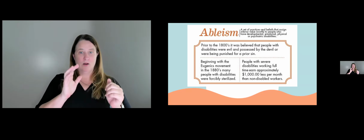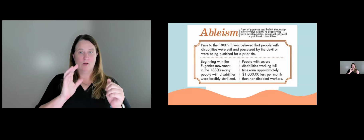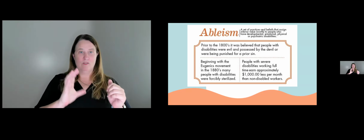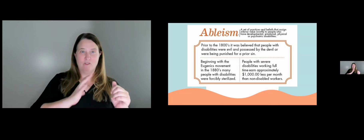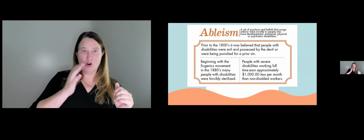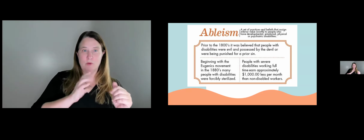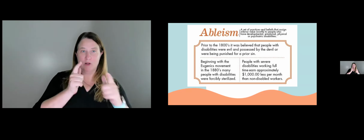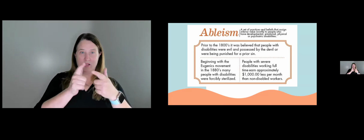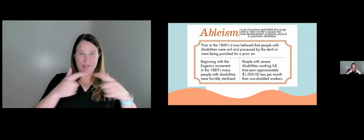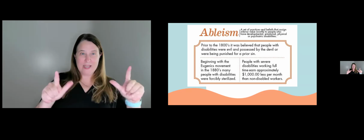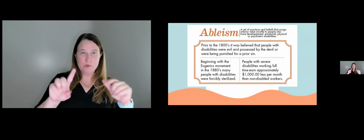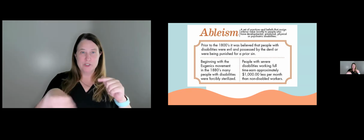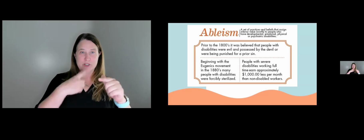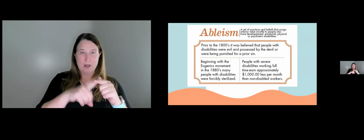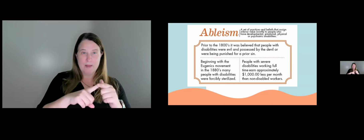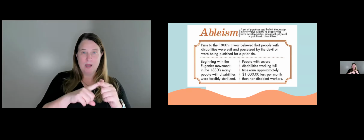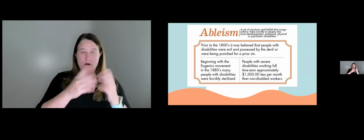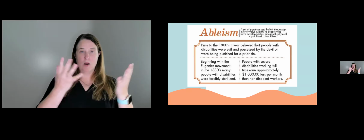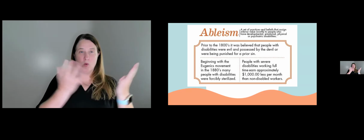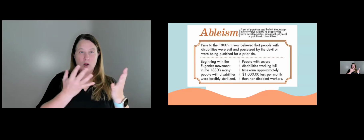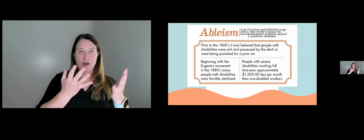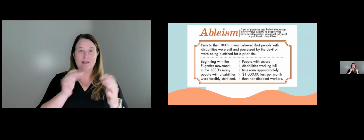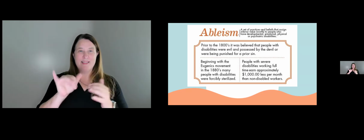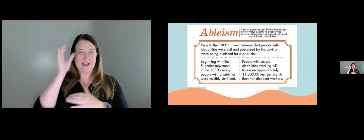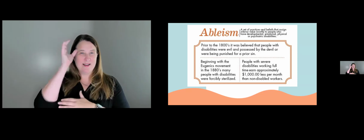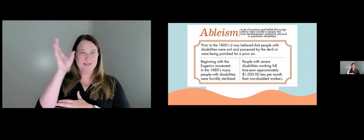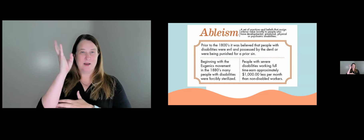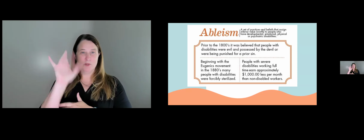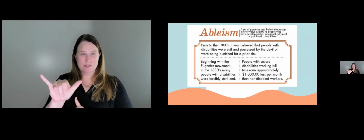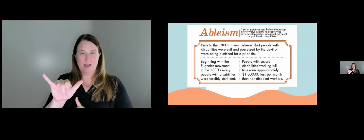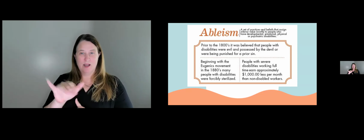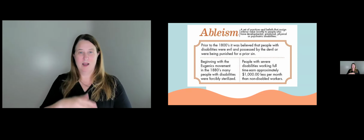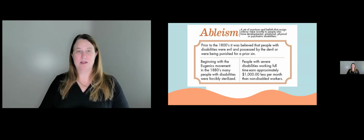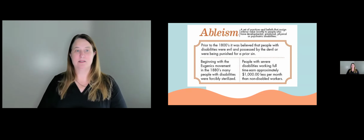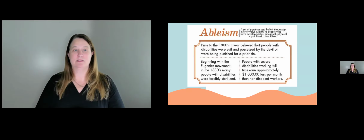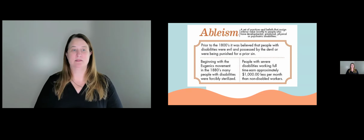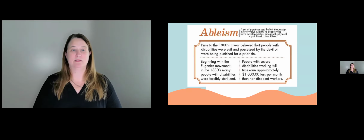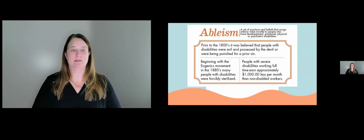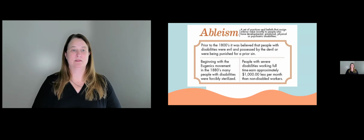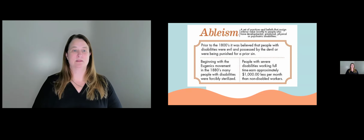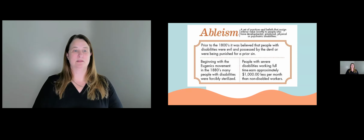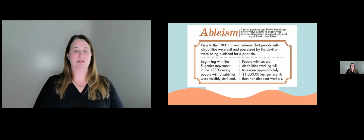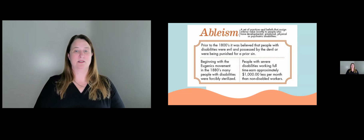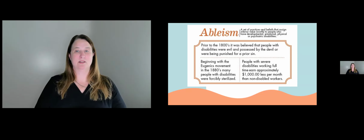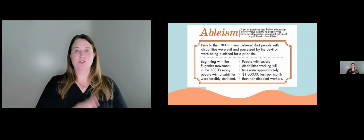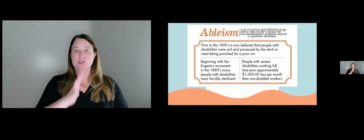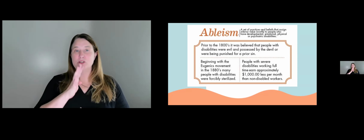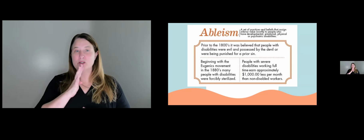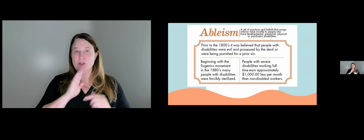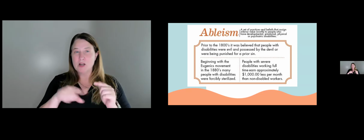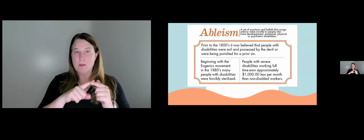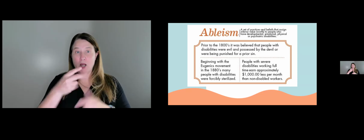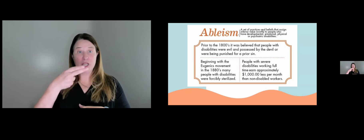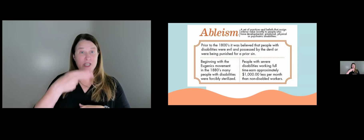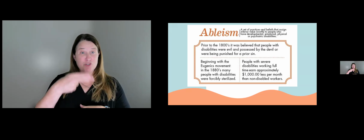Here's an example of how formal language about what that concept might look like.